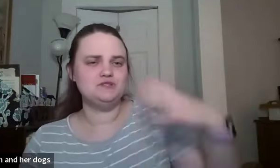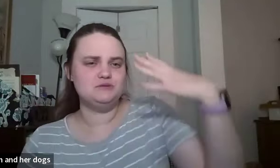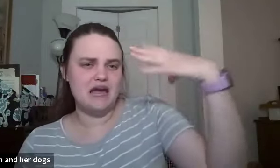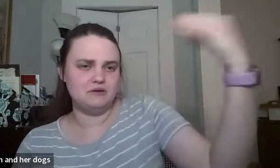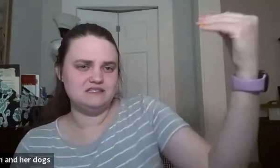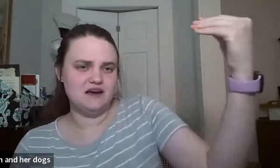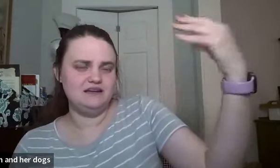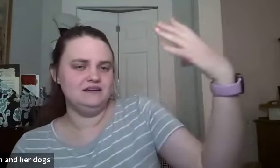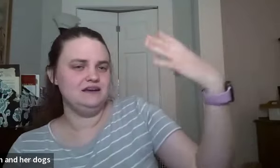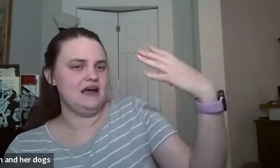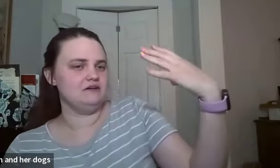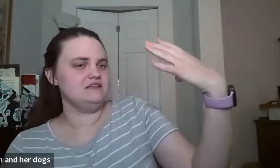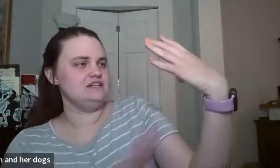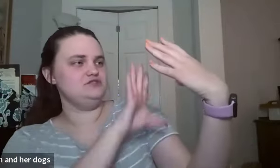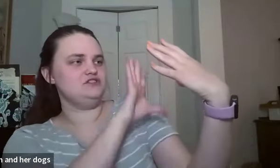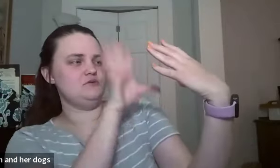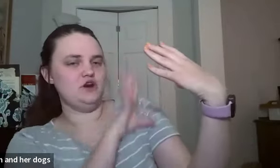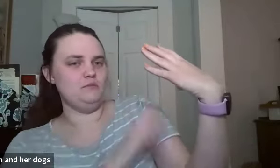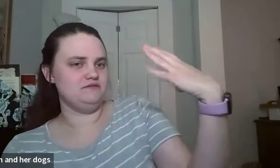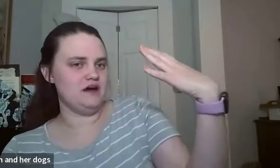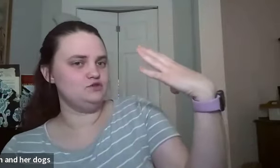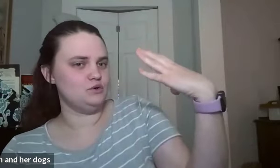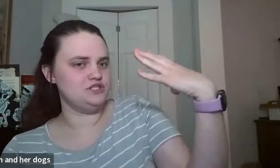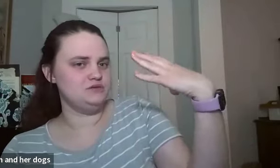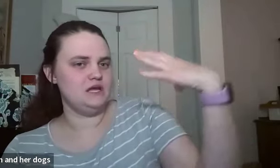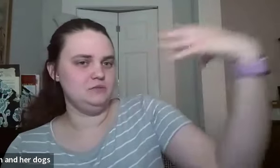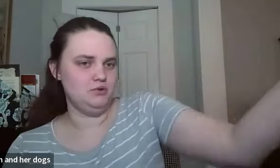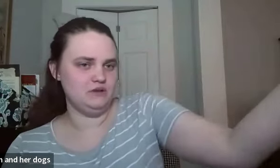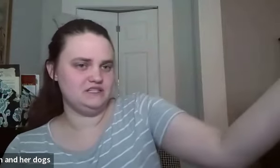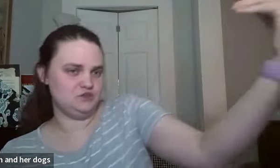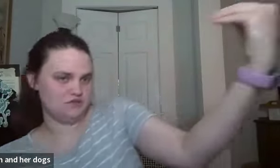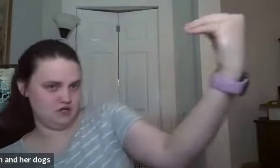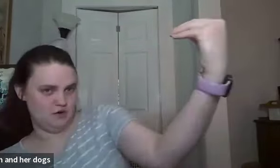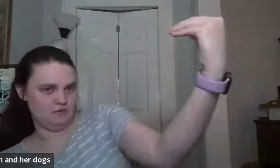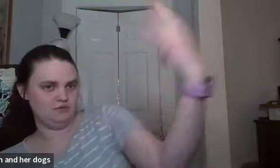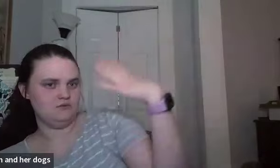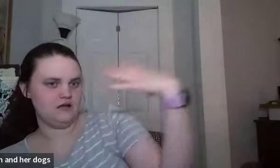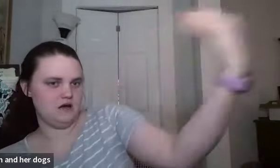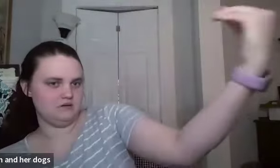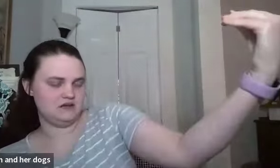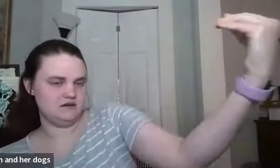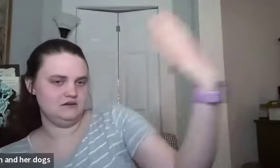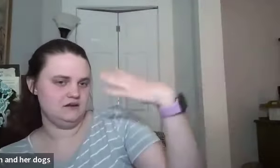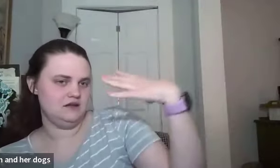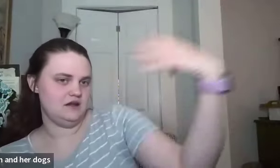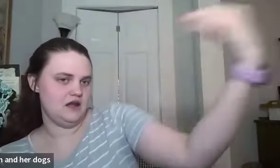is outside. Outside is you start with an open 5 towards you and you pull it to a O. Outside.